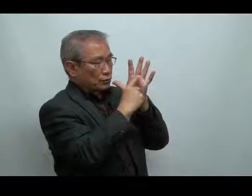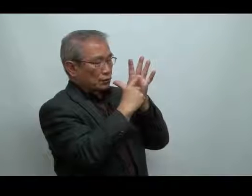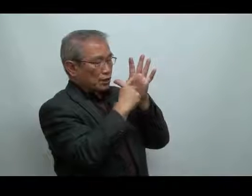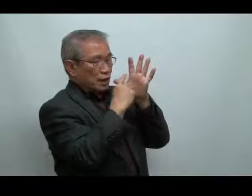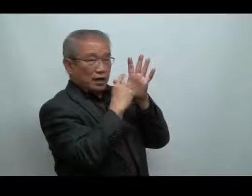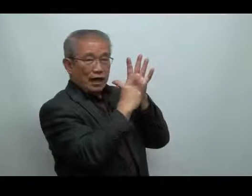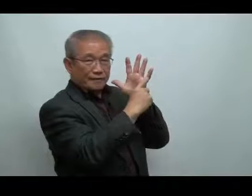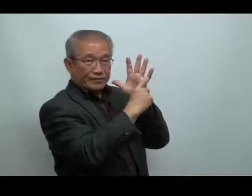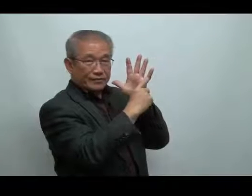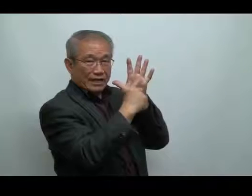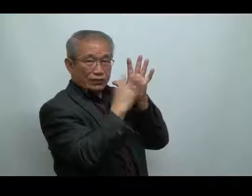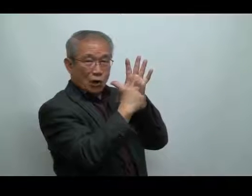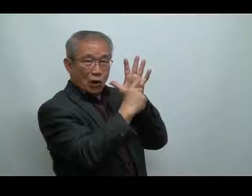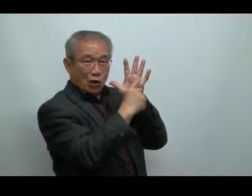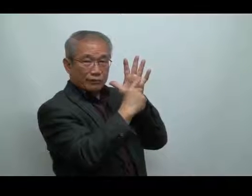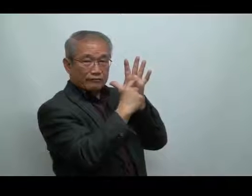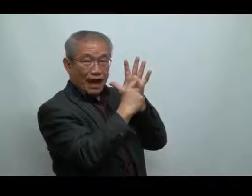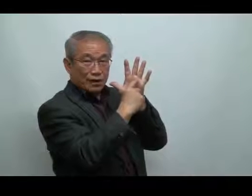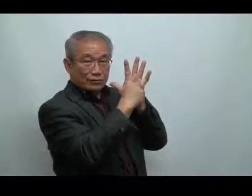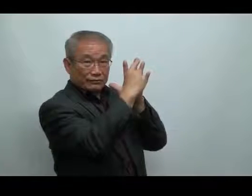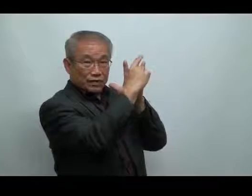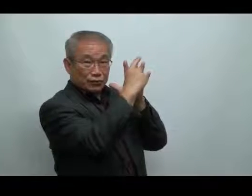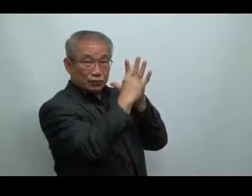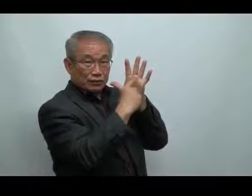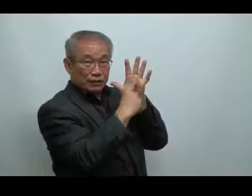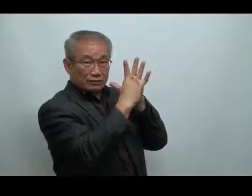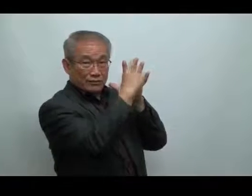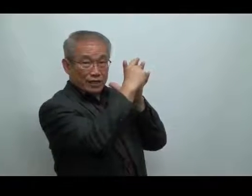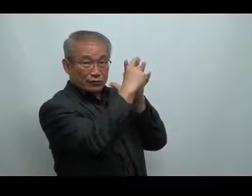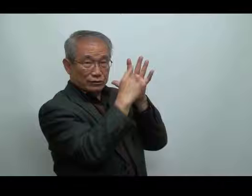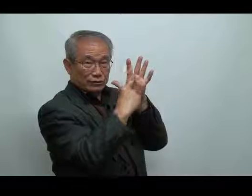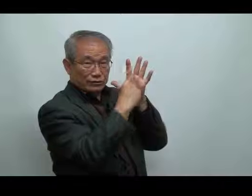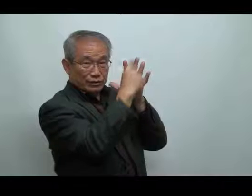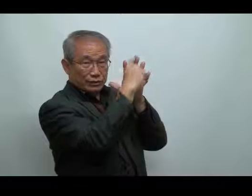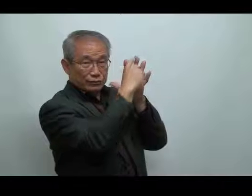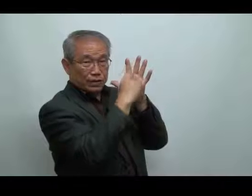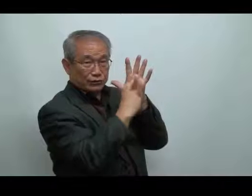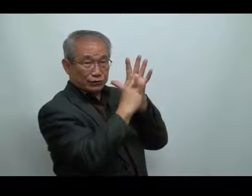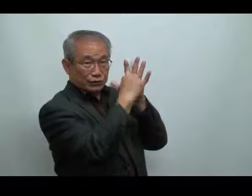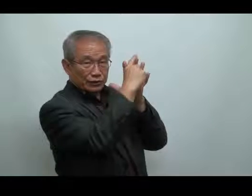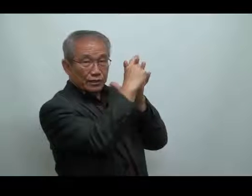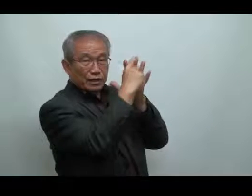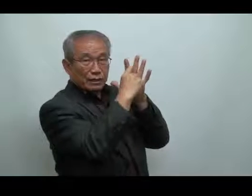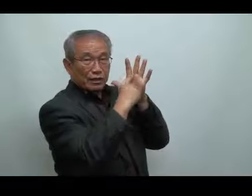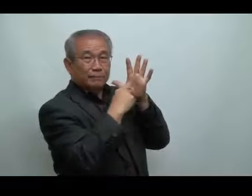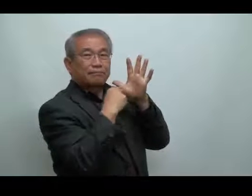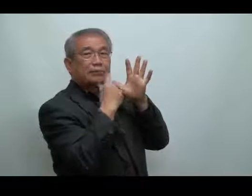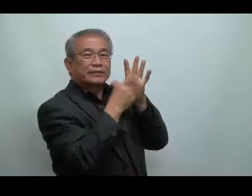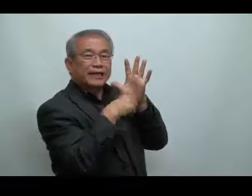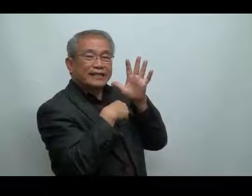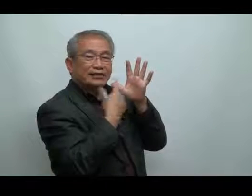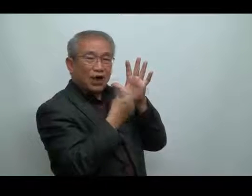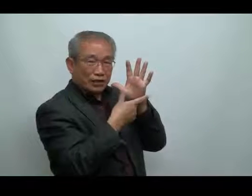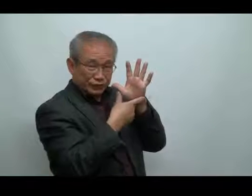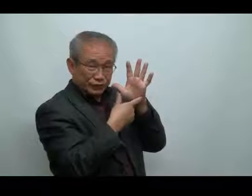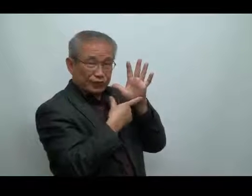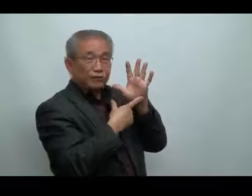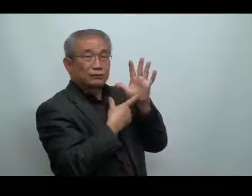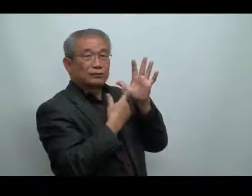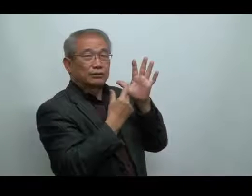to emphasize all the vowels of each range, each register, but put in the consonants. So it goes